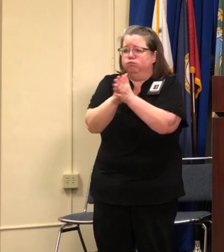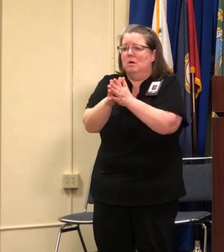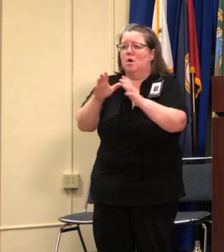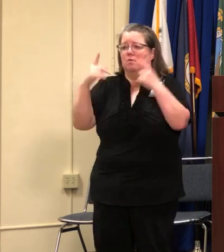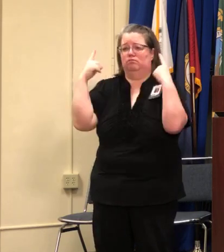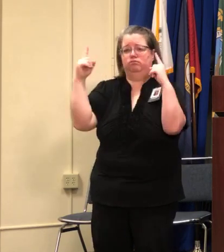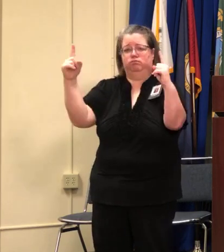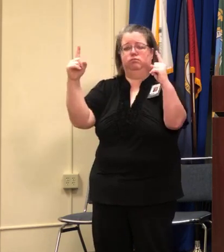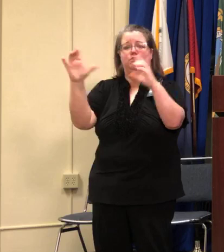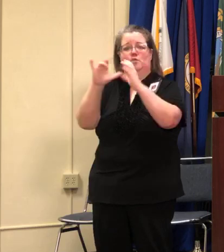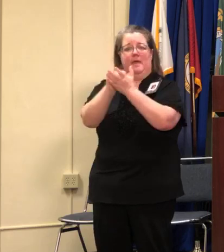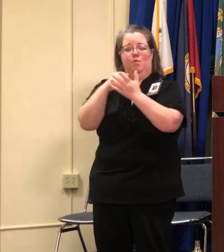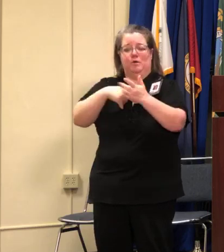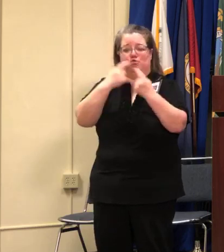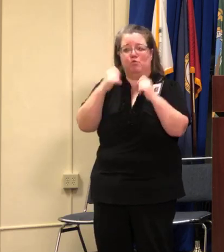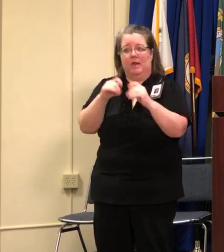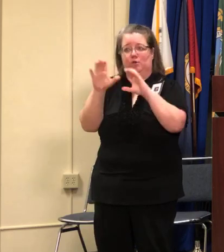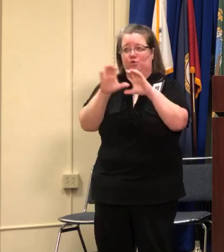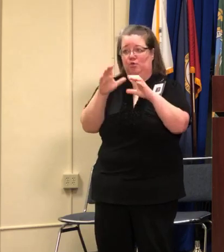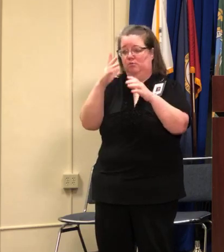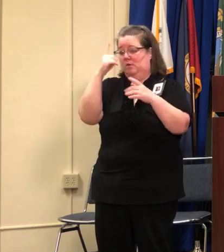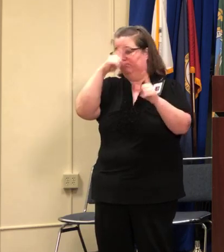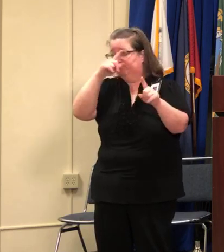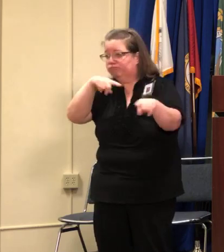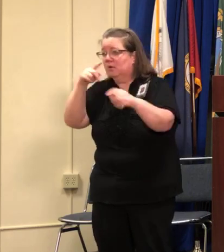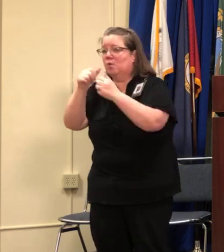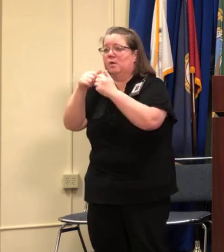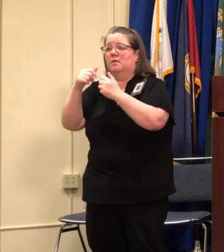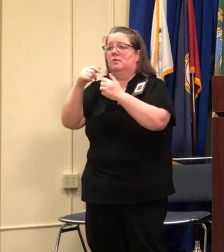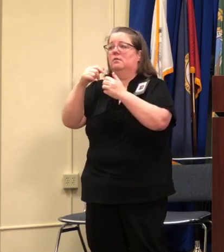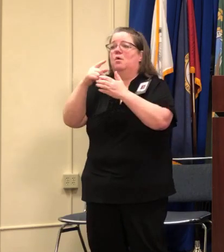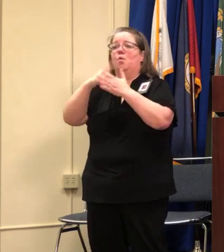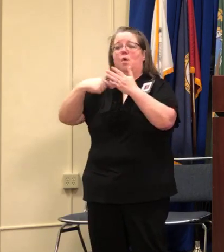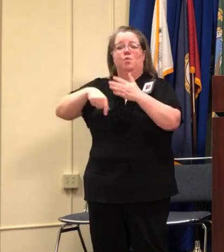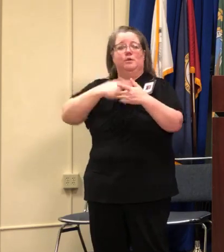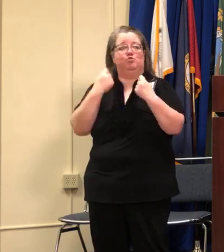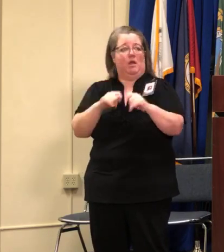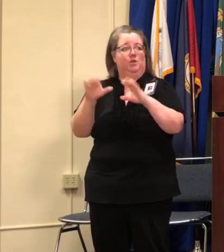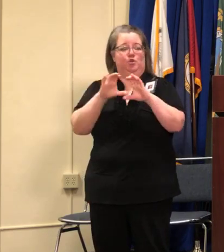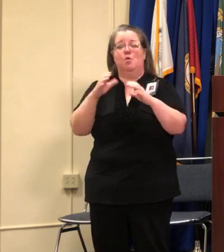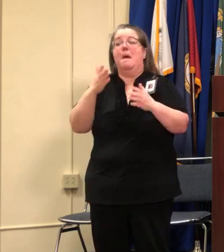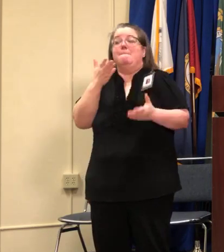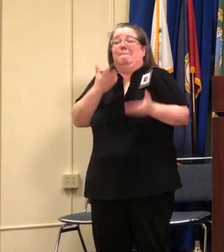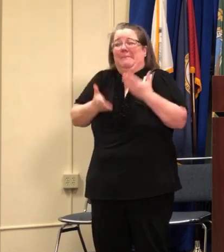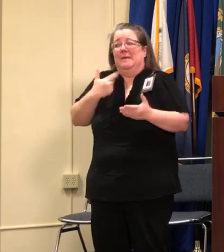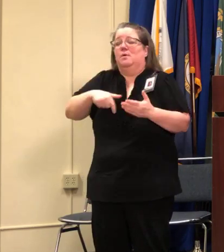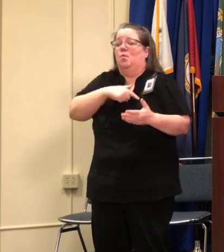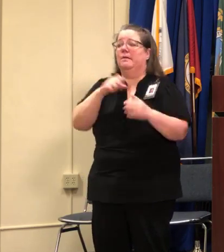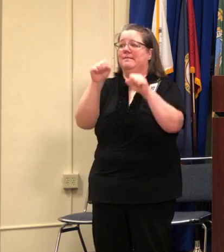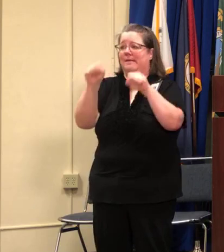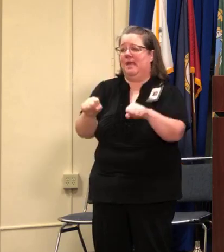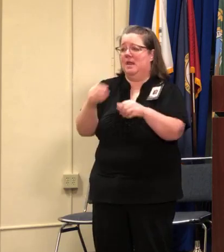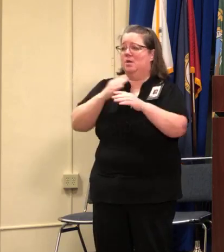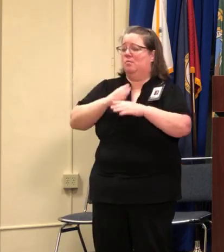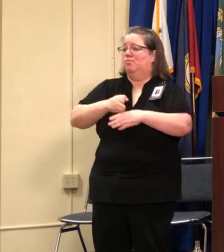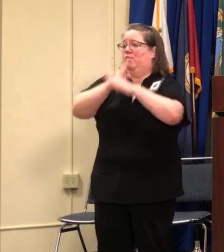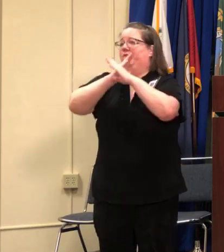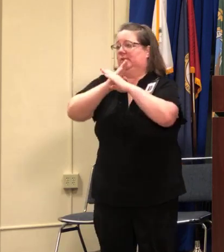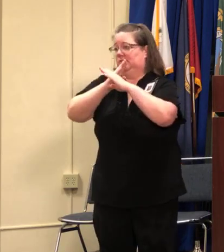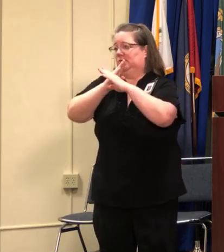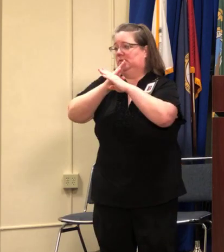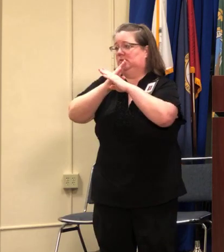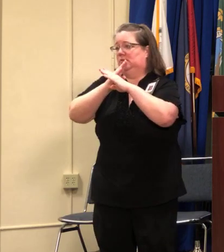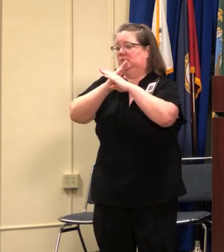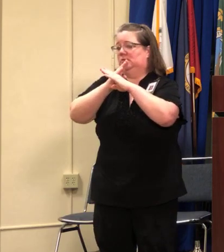to do and cooperate with what we're trying to do, we may be able to prevent